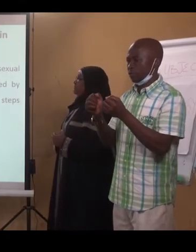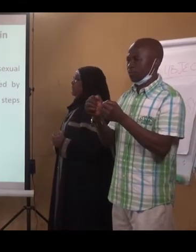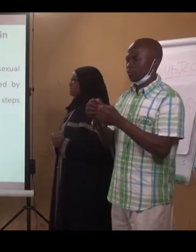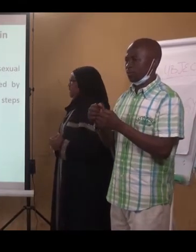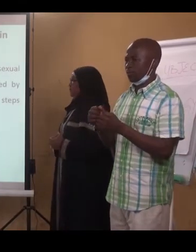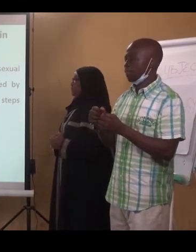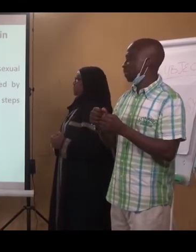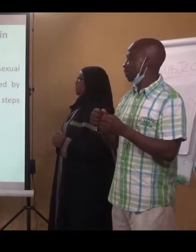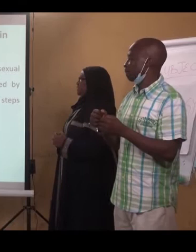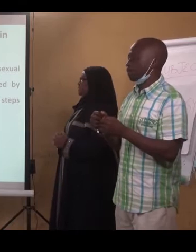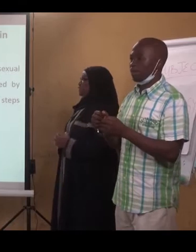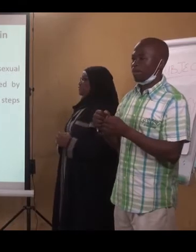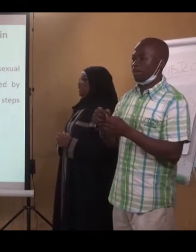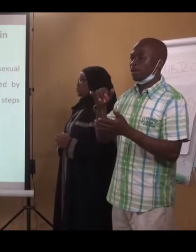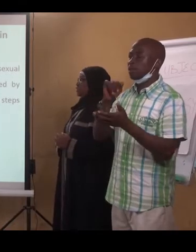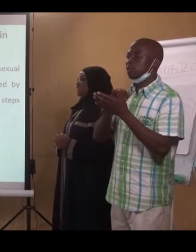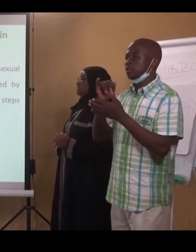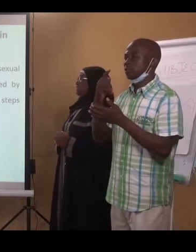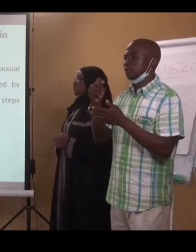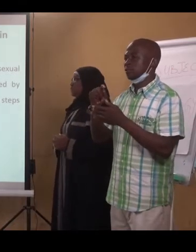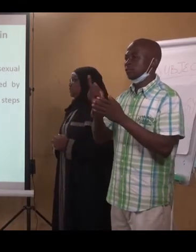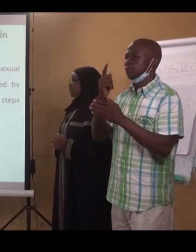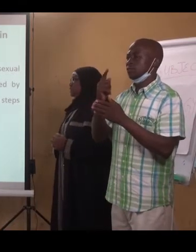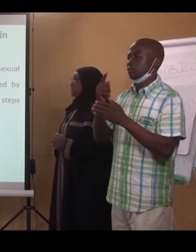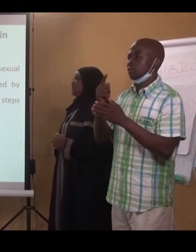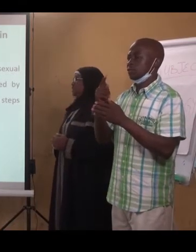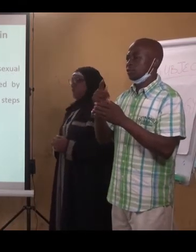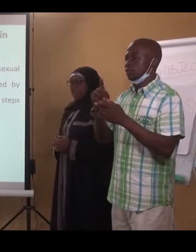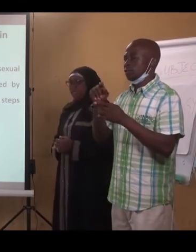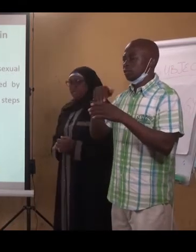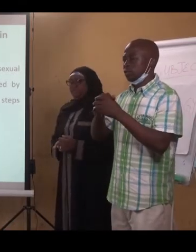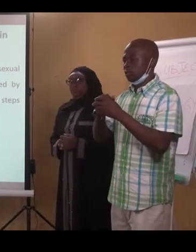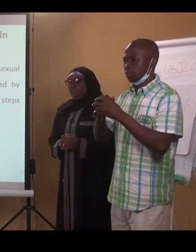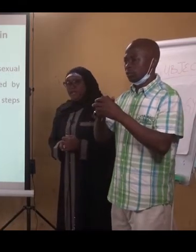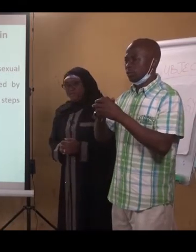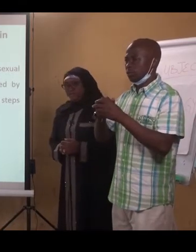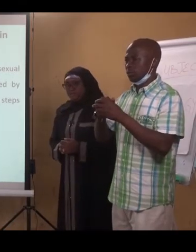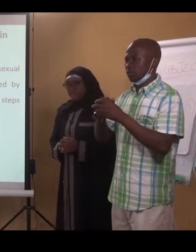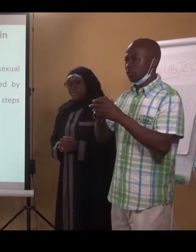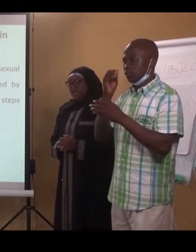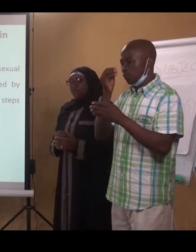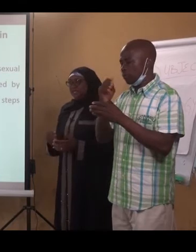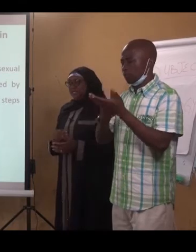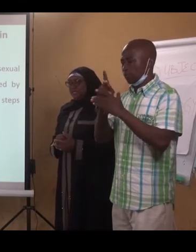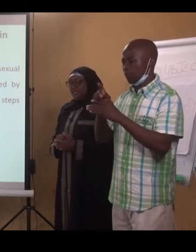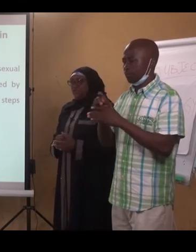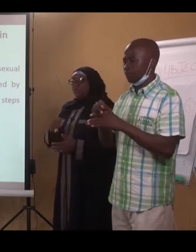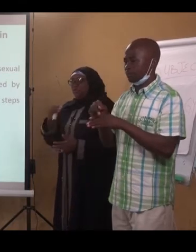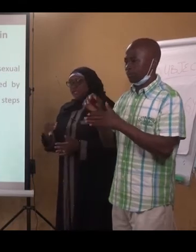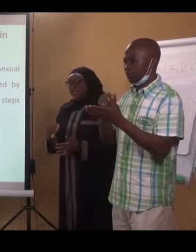first step in the process of sexual reproduction in flowering plants. I will take it again. Pollination